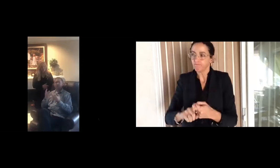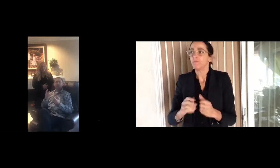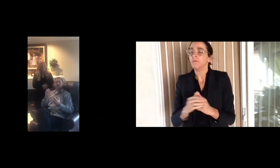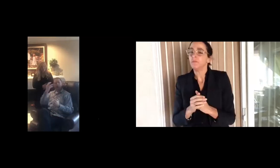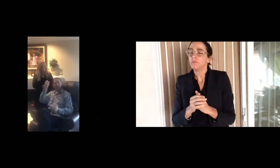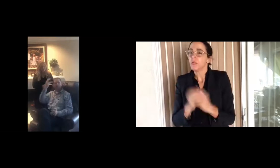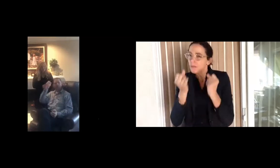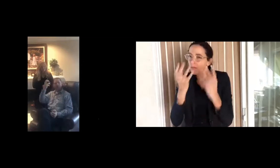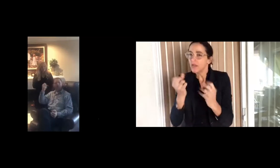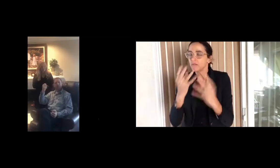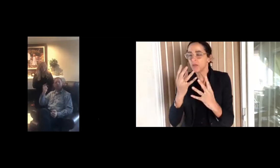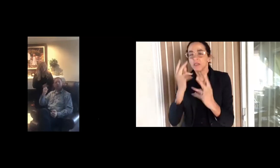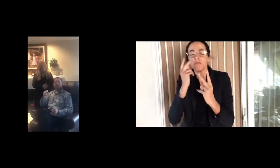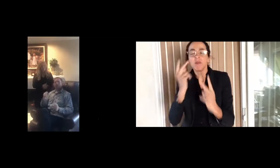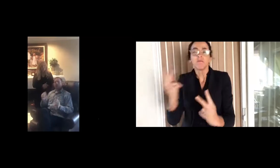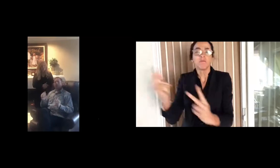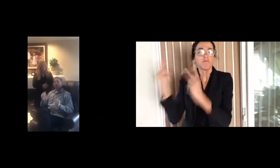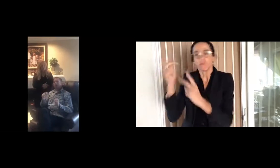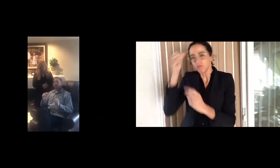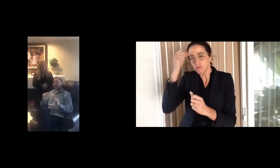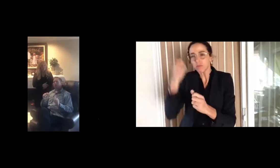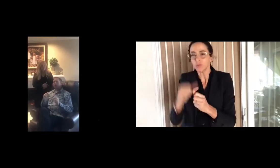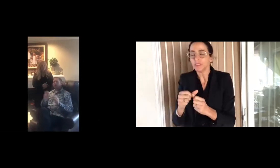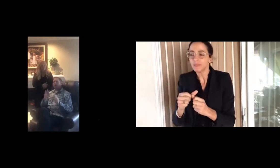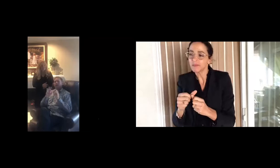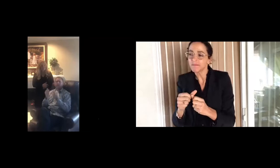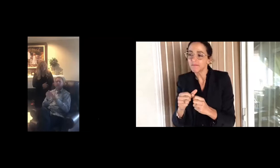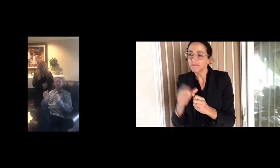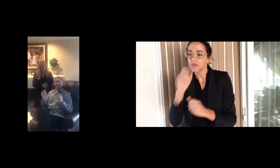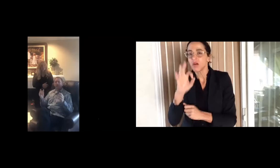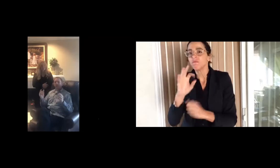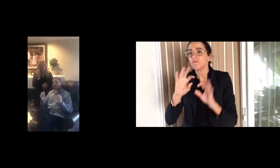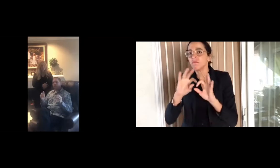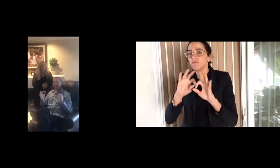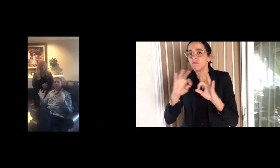many, many memories of family